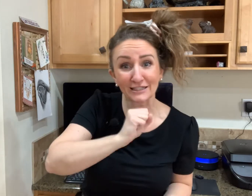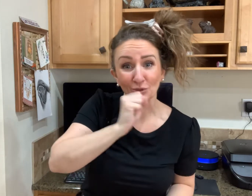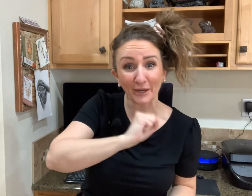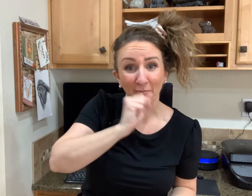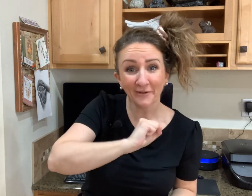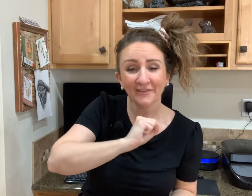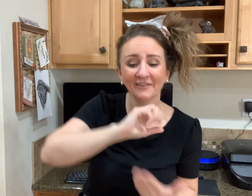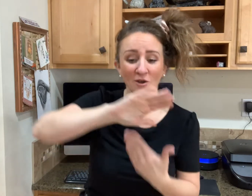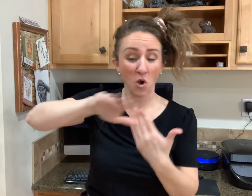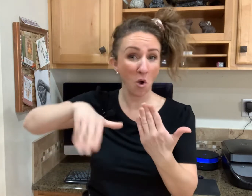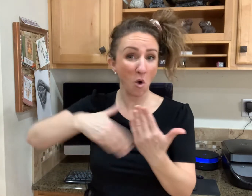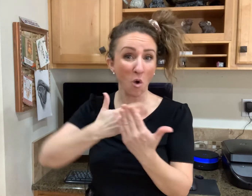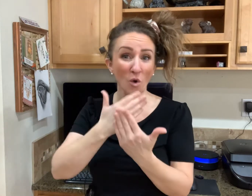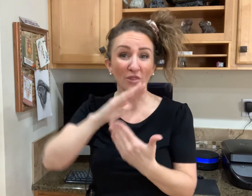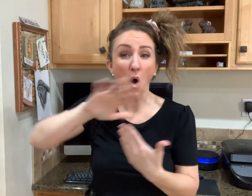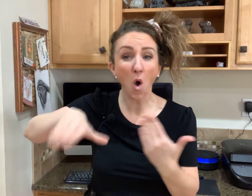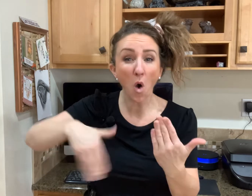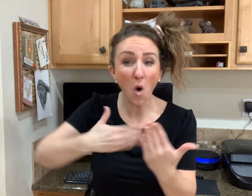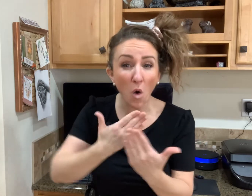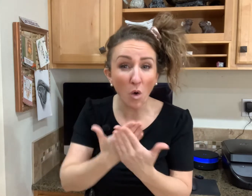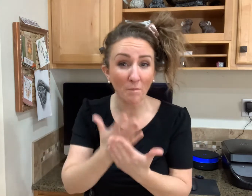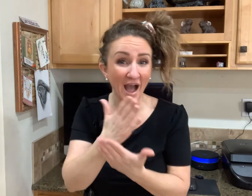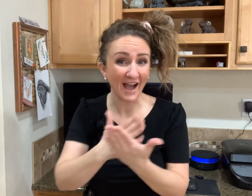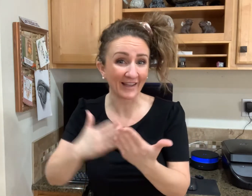cream, or the whole pie.